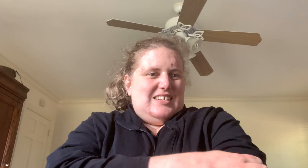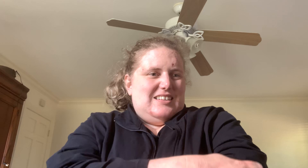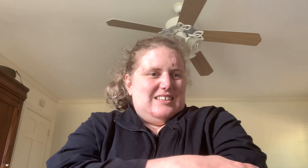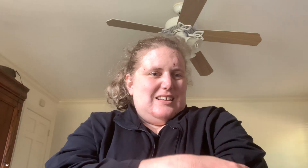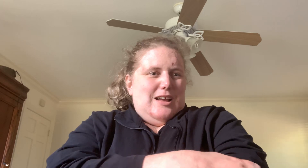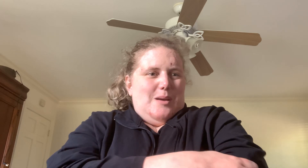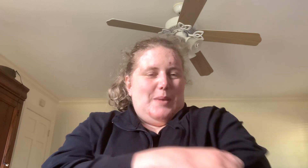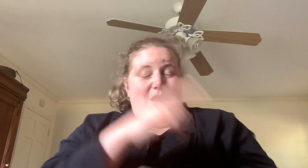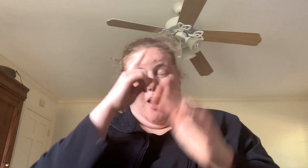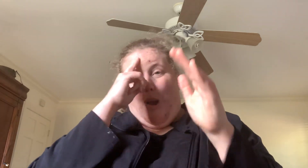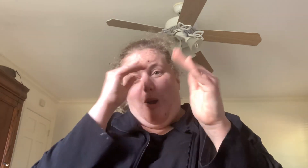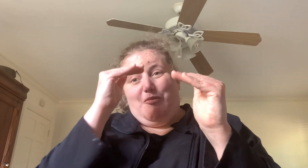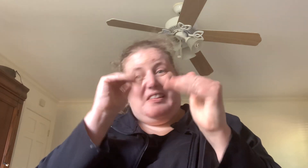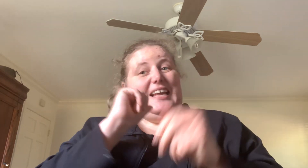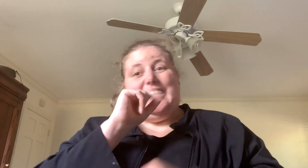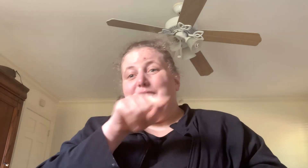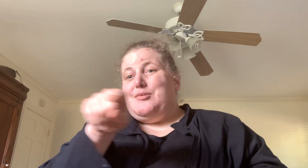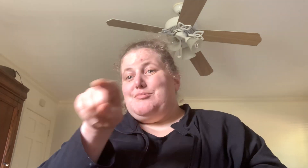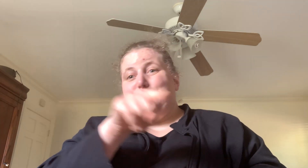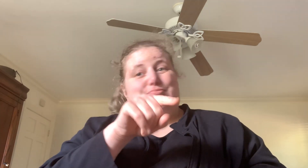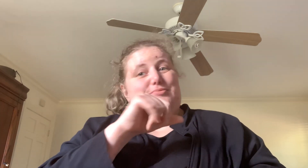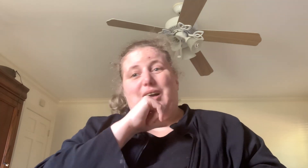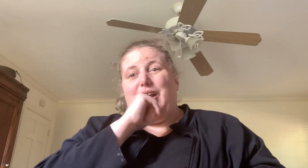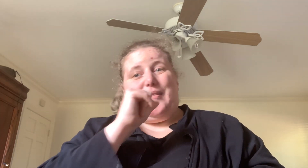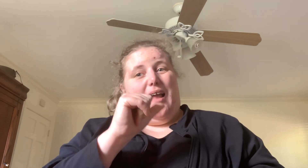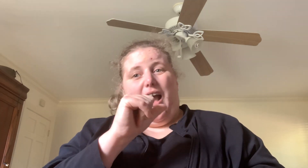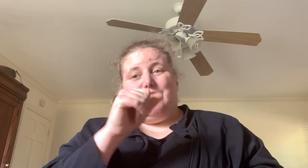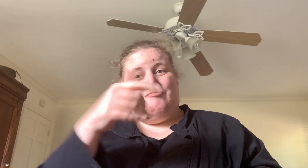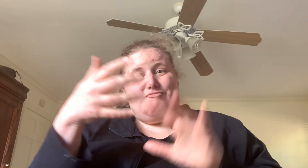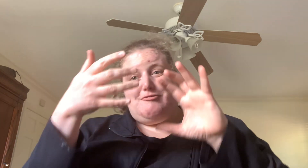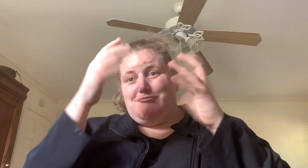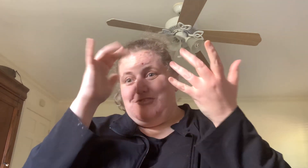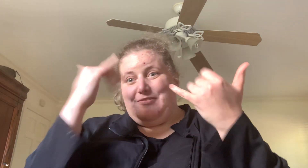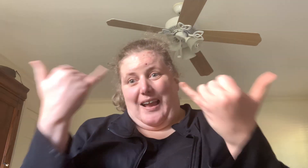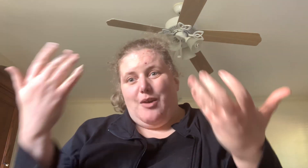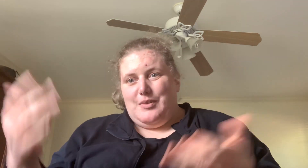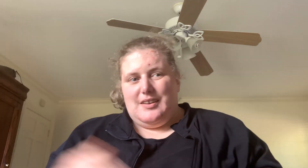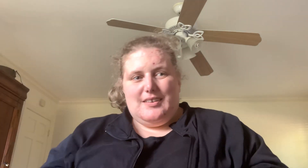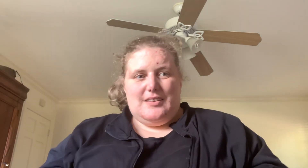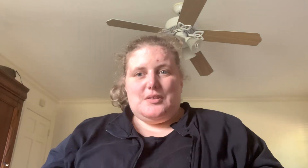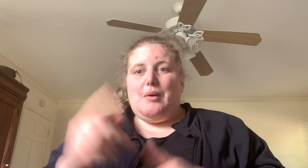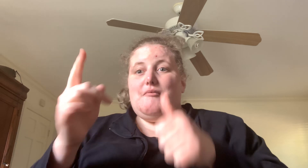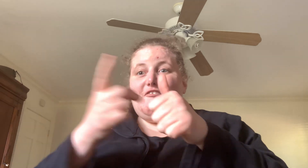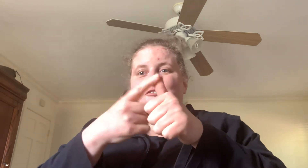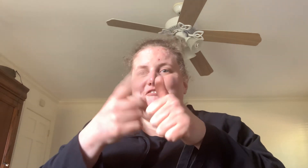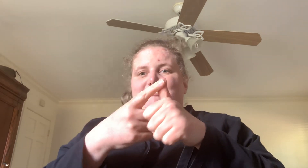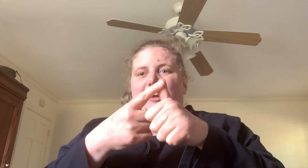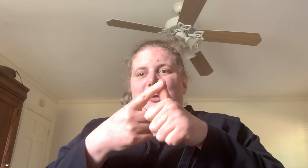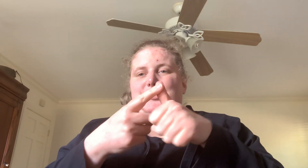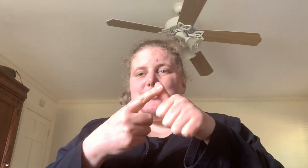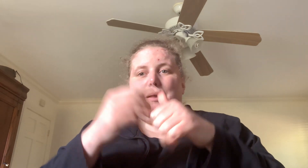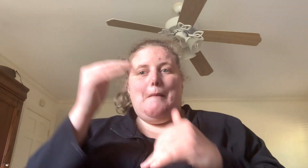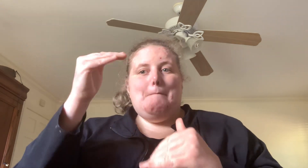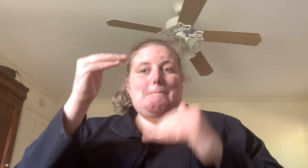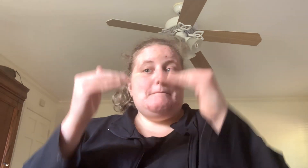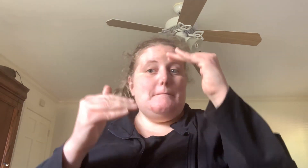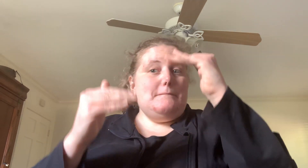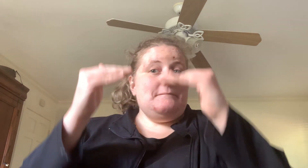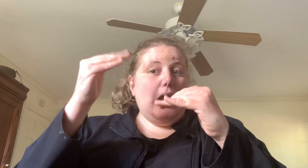not. So the first thing you always want to do, balance your equations, and I'm going to put that